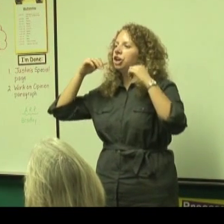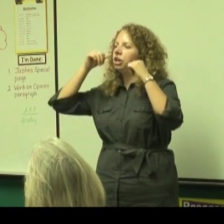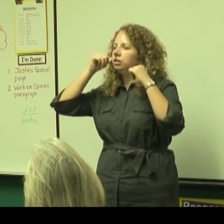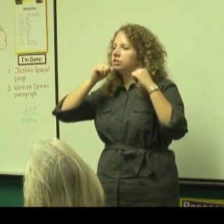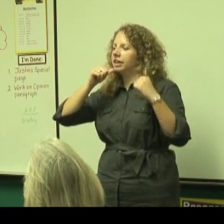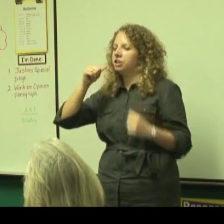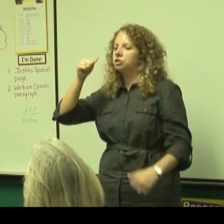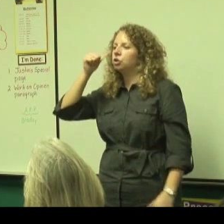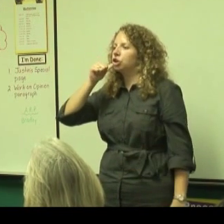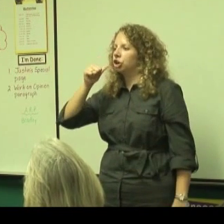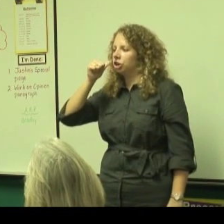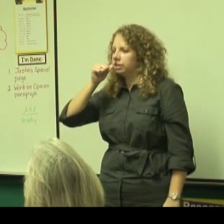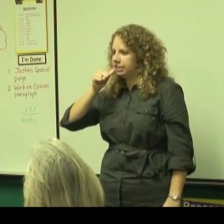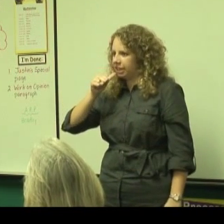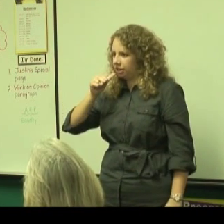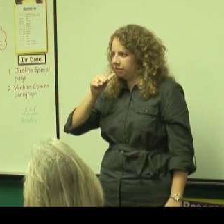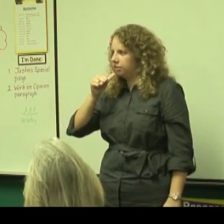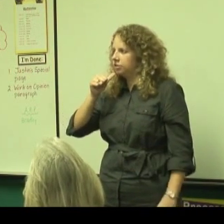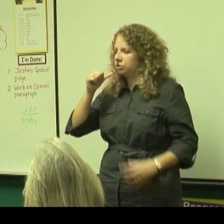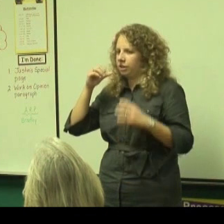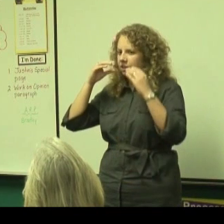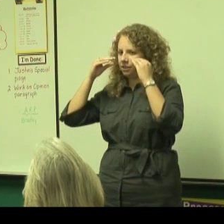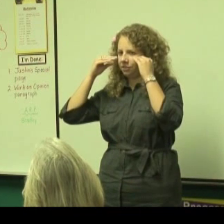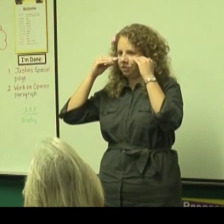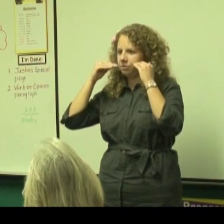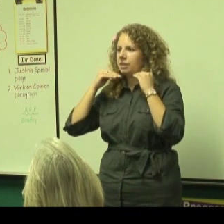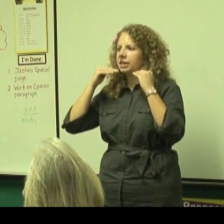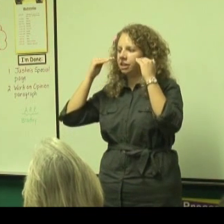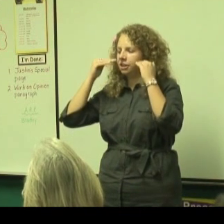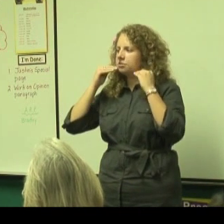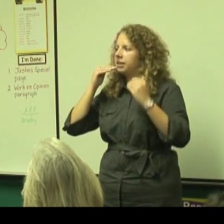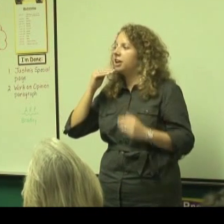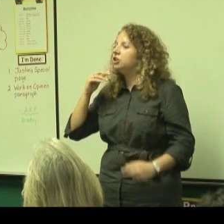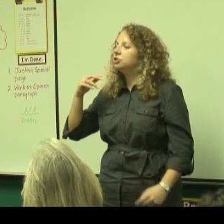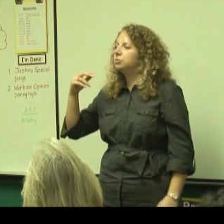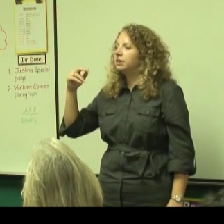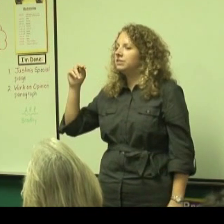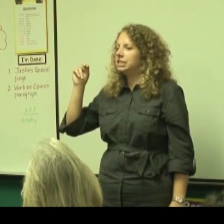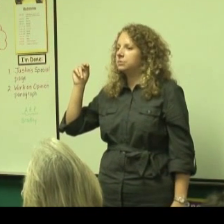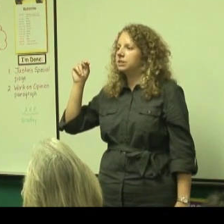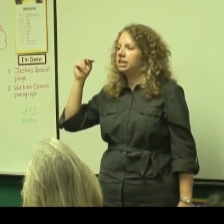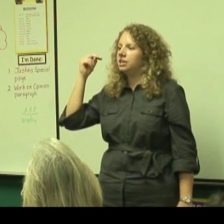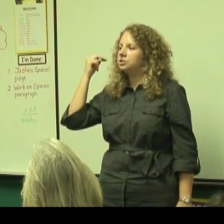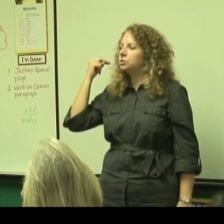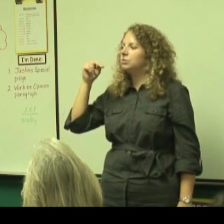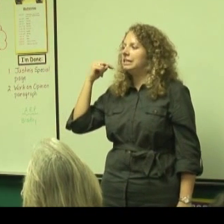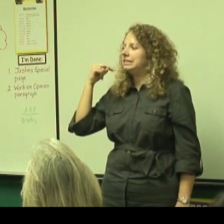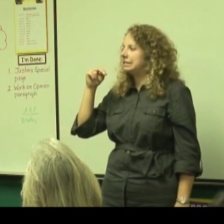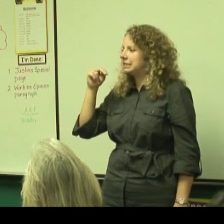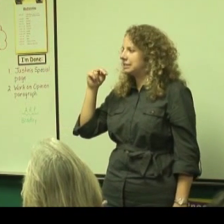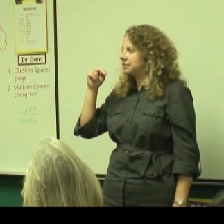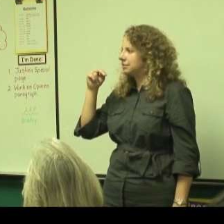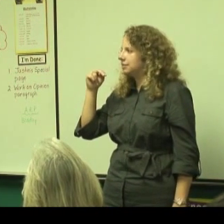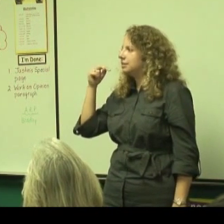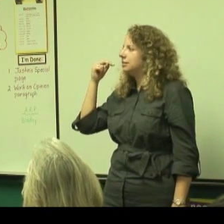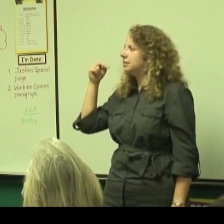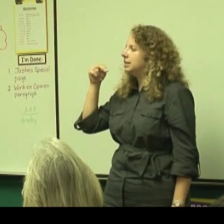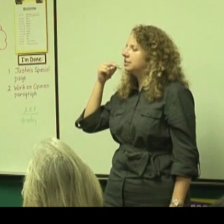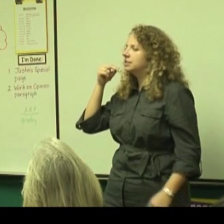girl. Okay, so girl is here. So anything from like here down. Okay, so we have niece with an N. So niece, niece, and